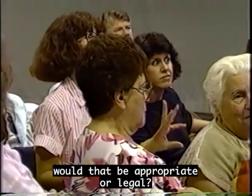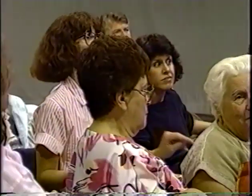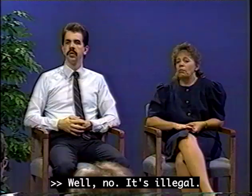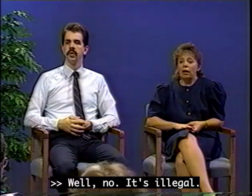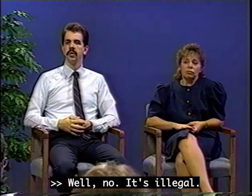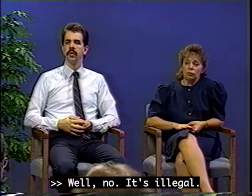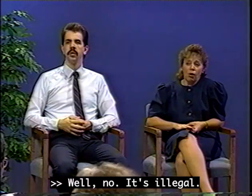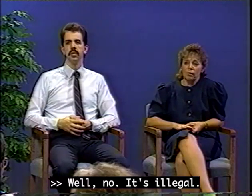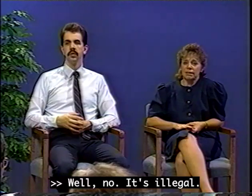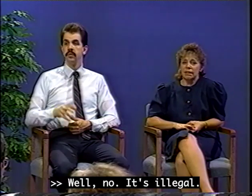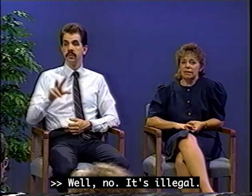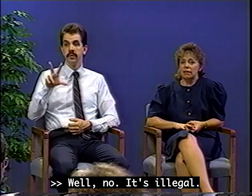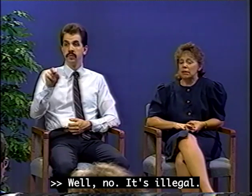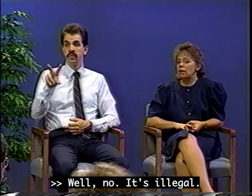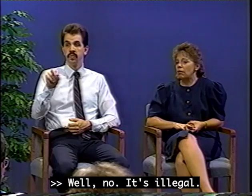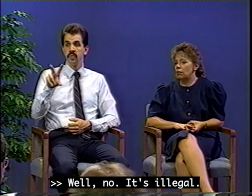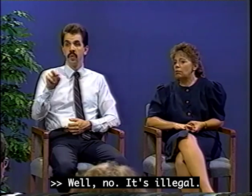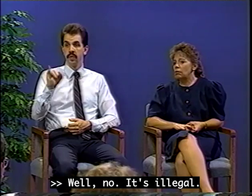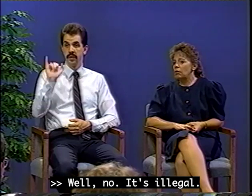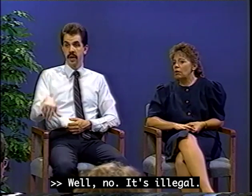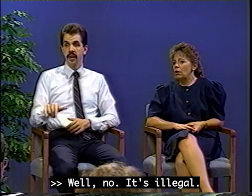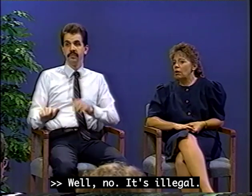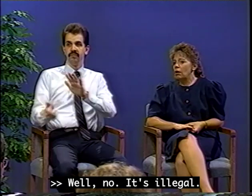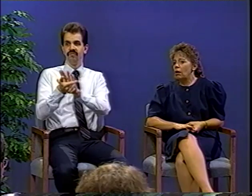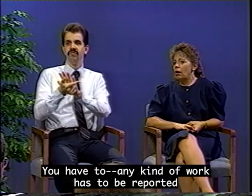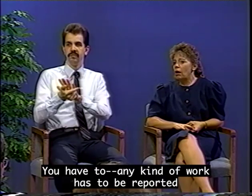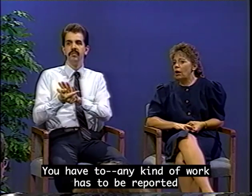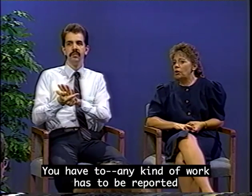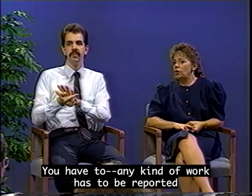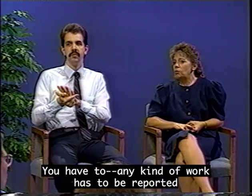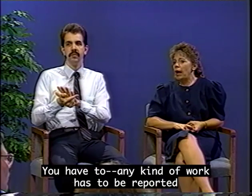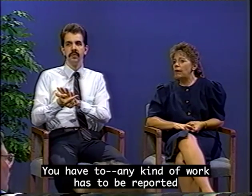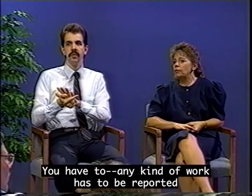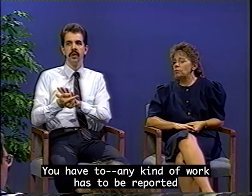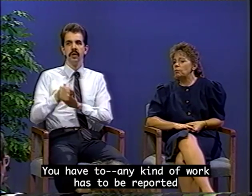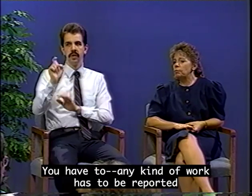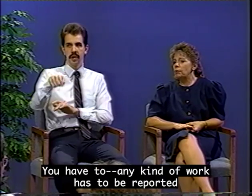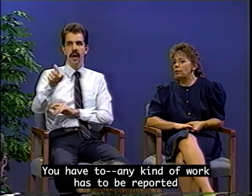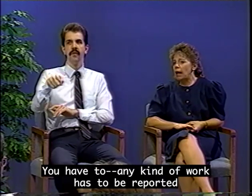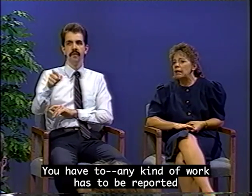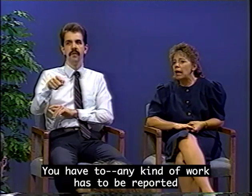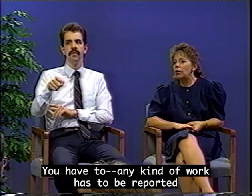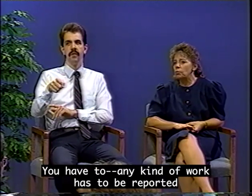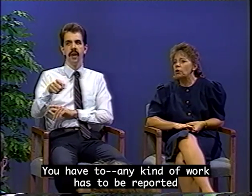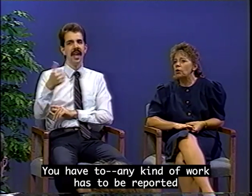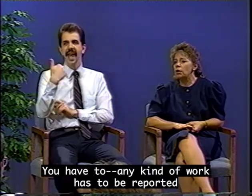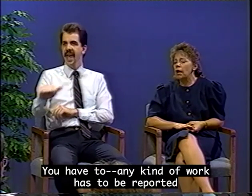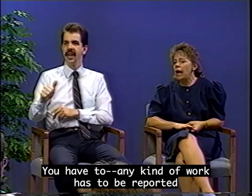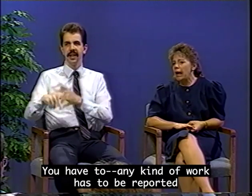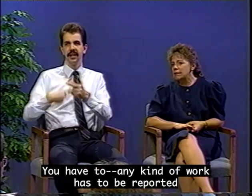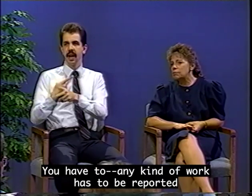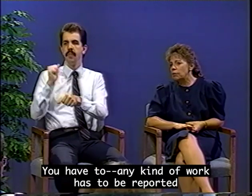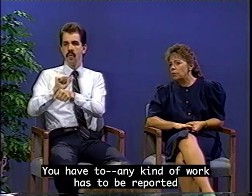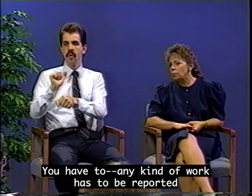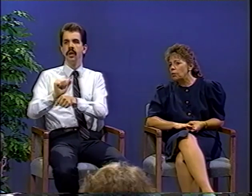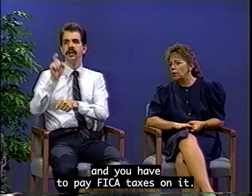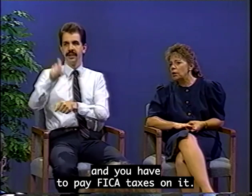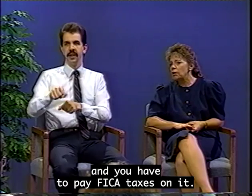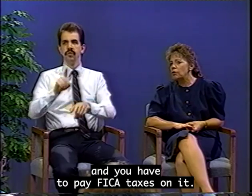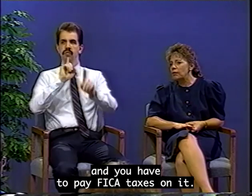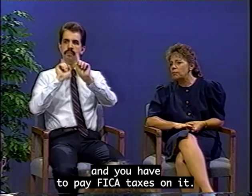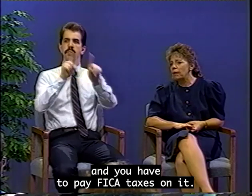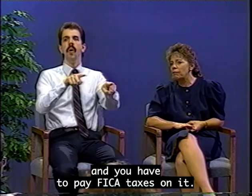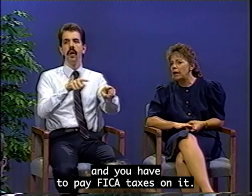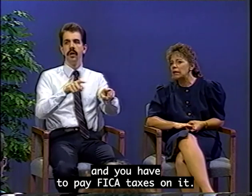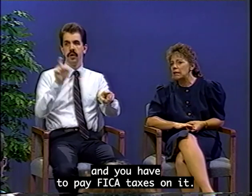or legal? Well, no, it's illegal. You have to, any kind of work has to be